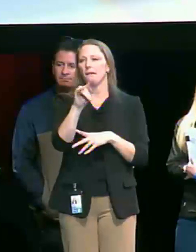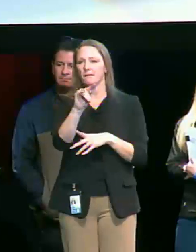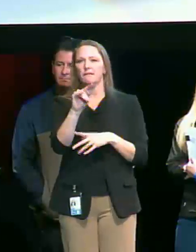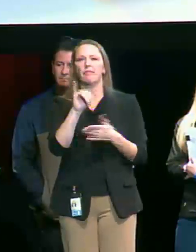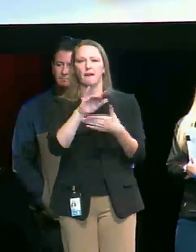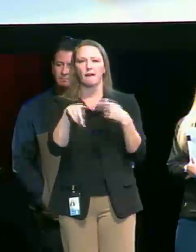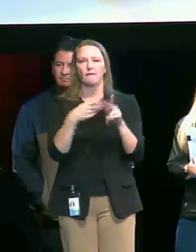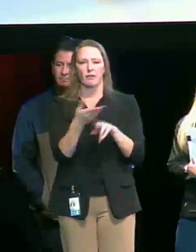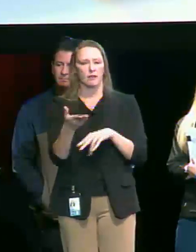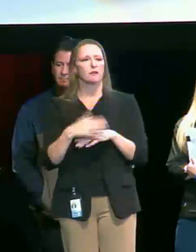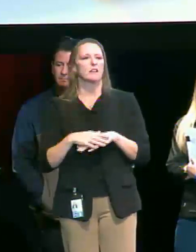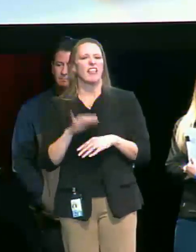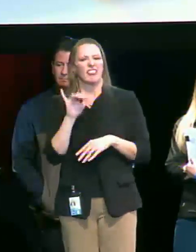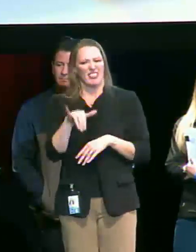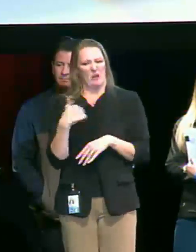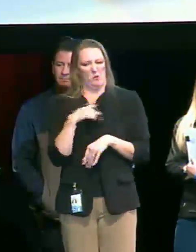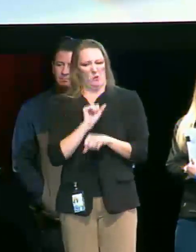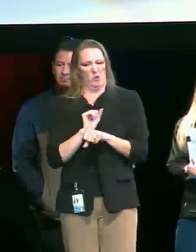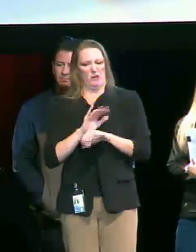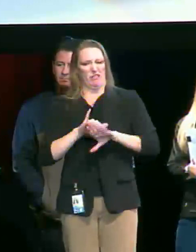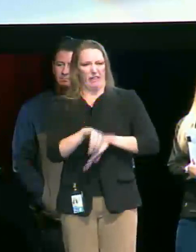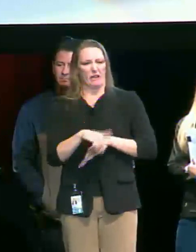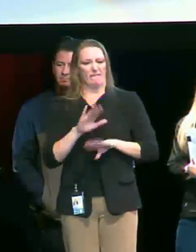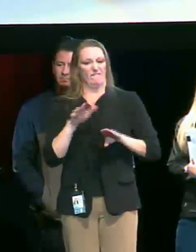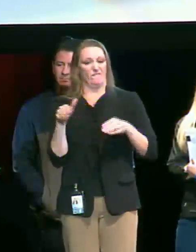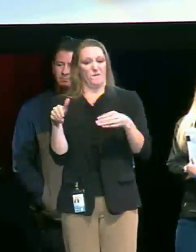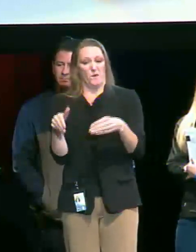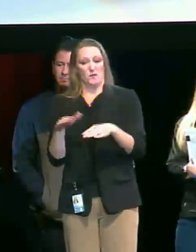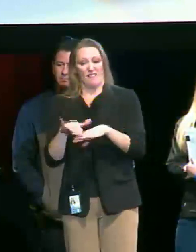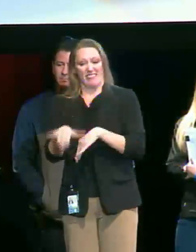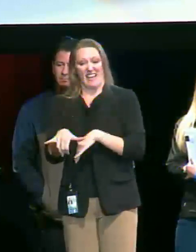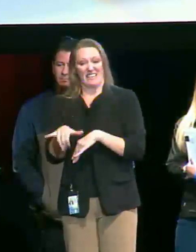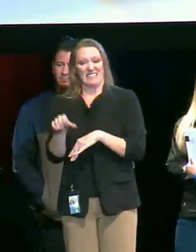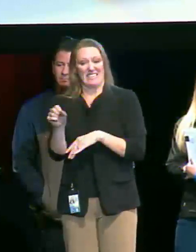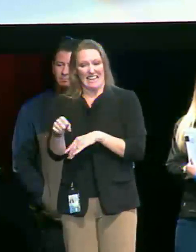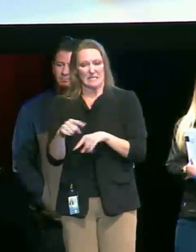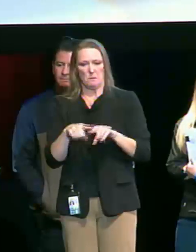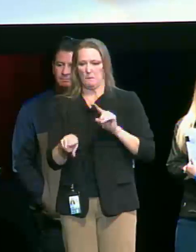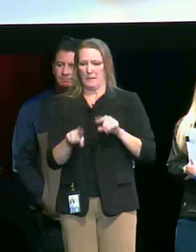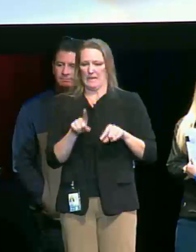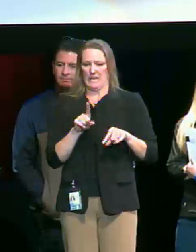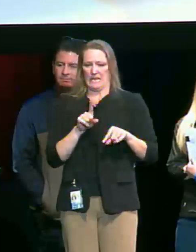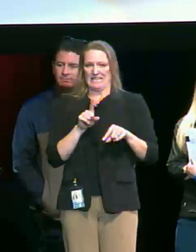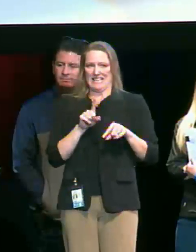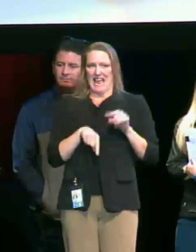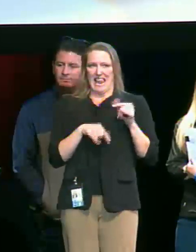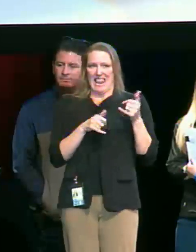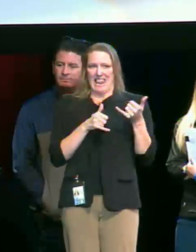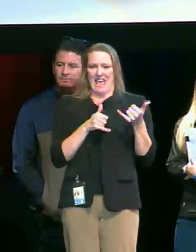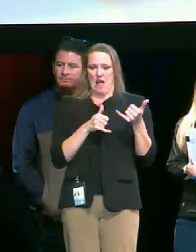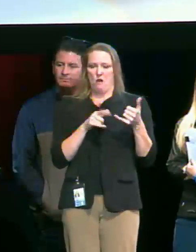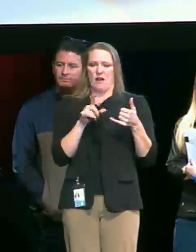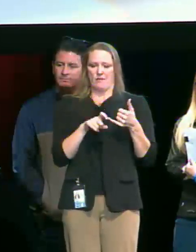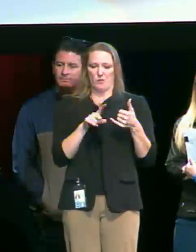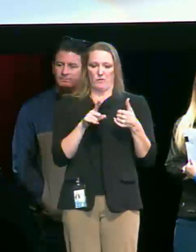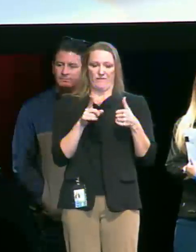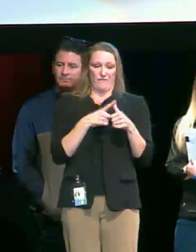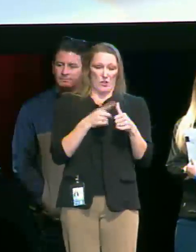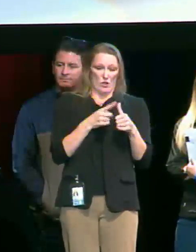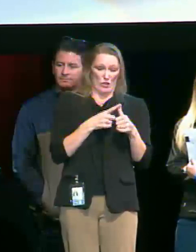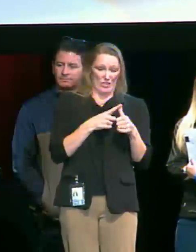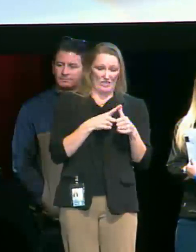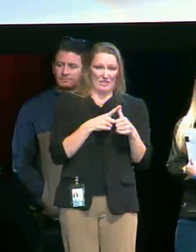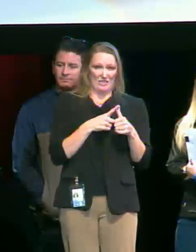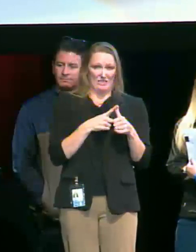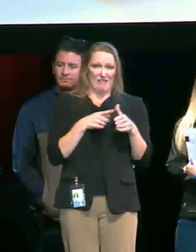And we're focused on that, but we can't be focused on that all the way yet until we do two things. We get you